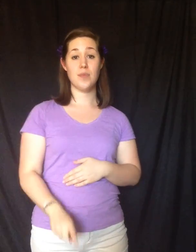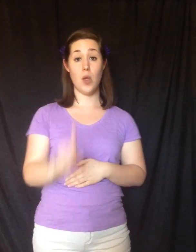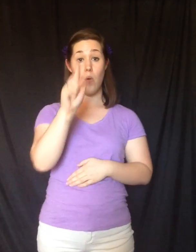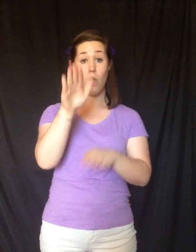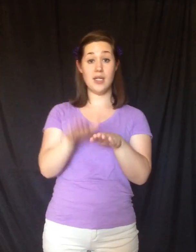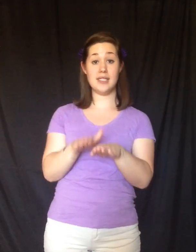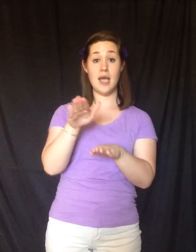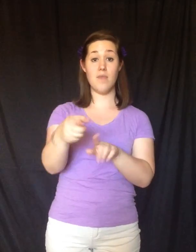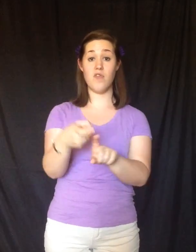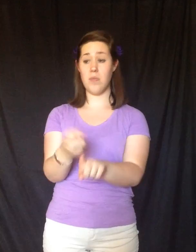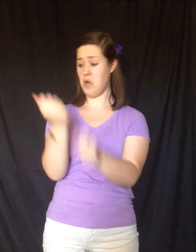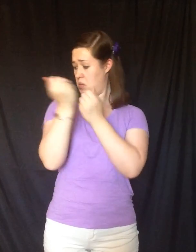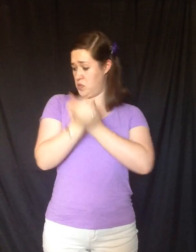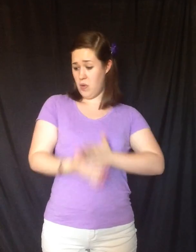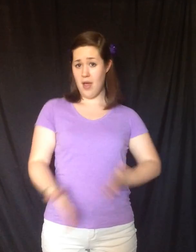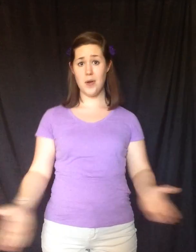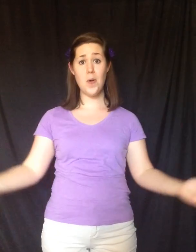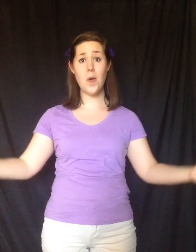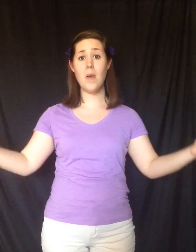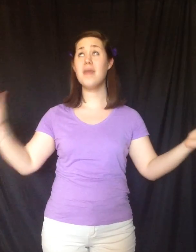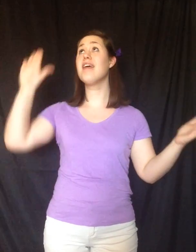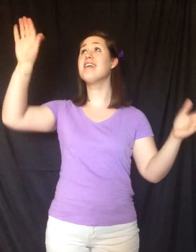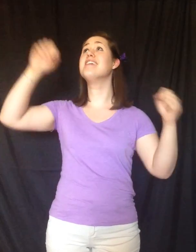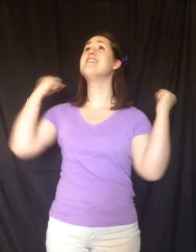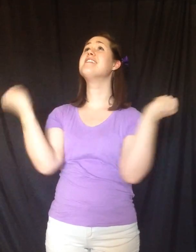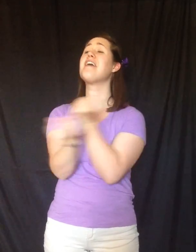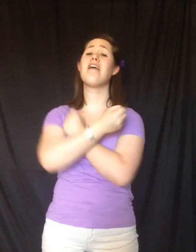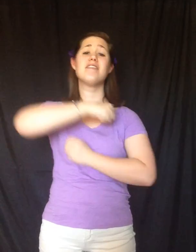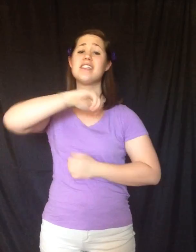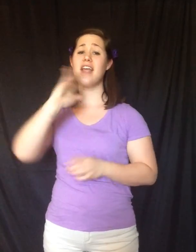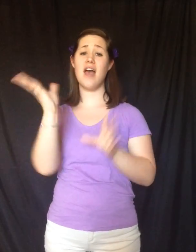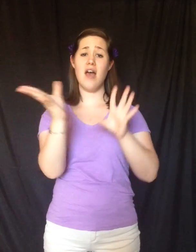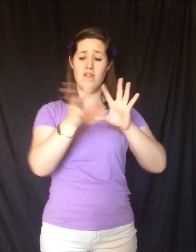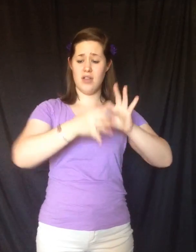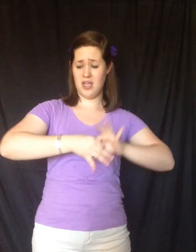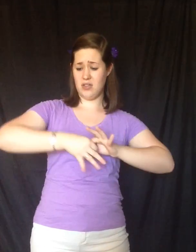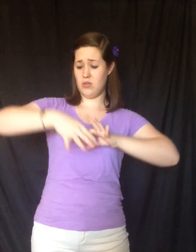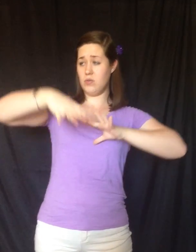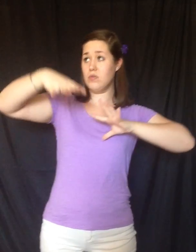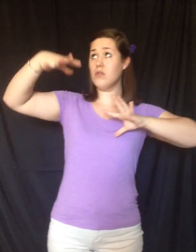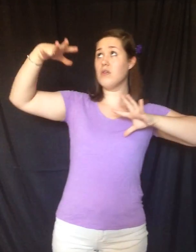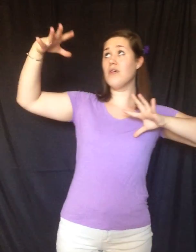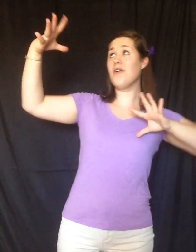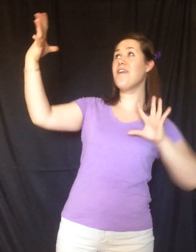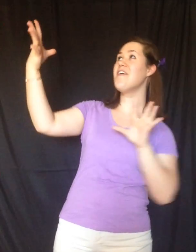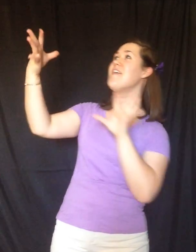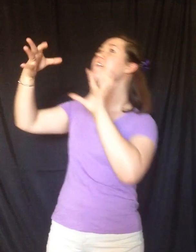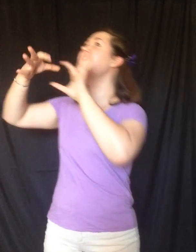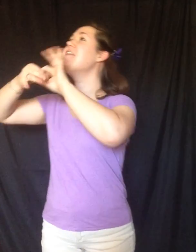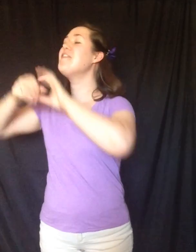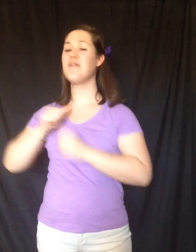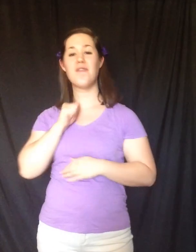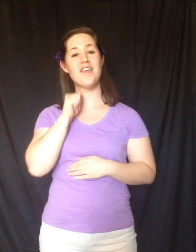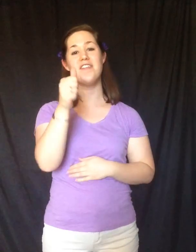One step from arms wide open, his love has never let you go, you're